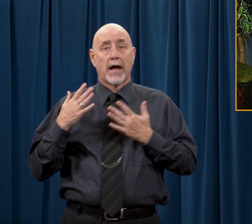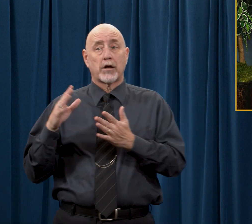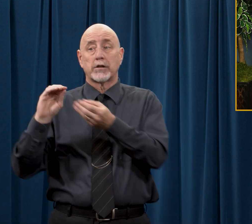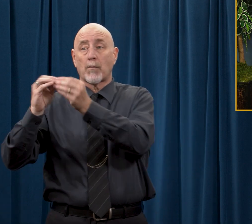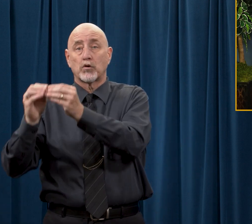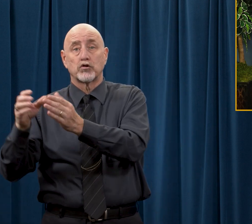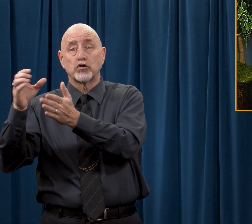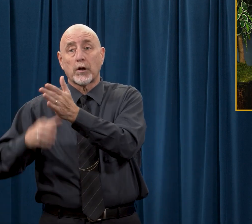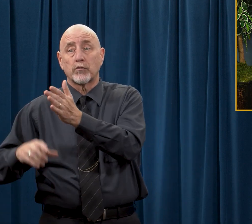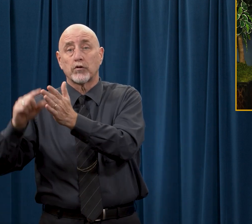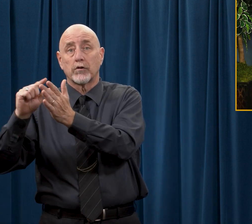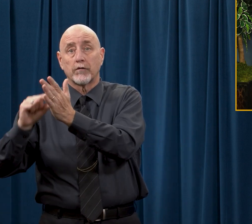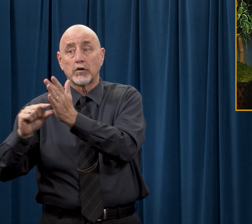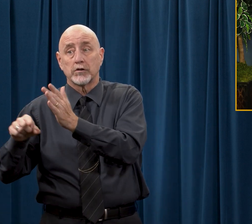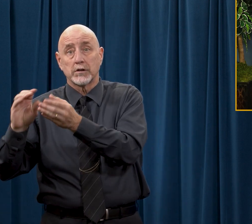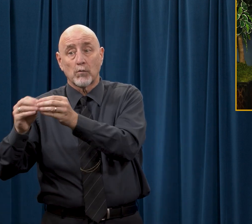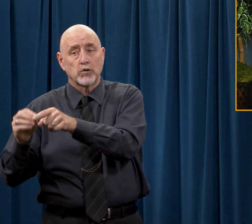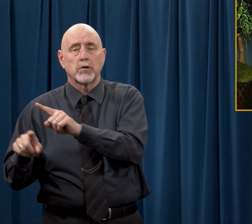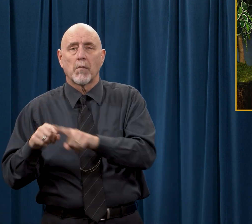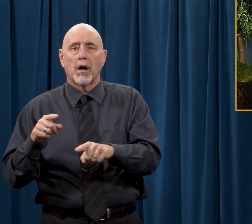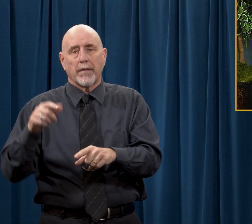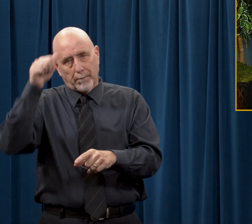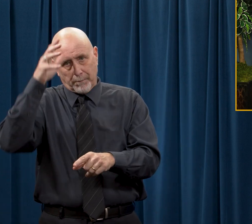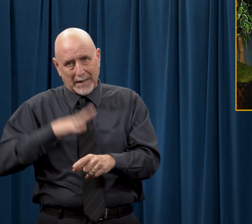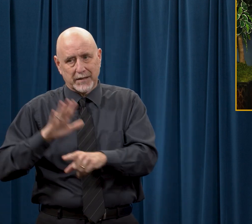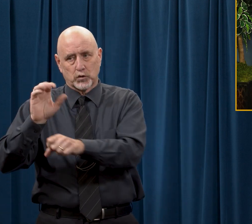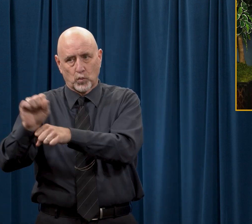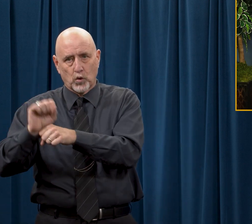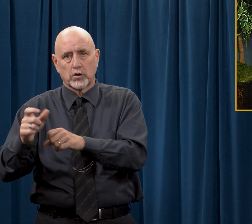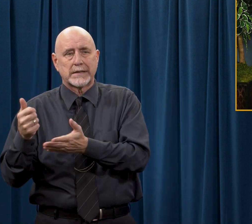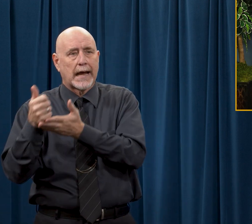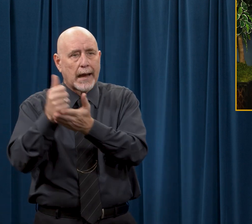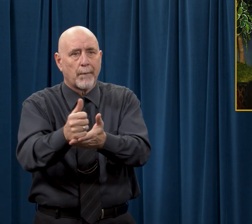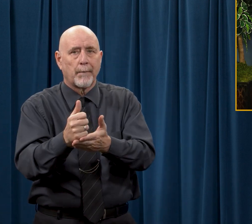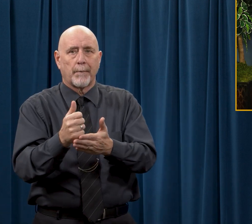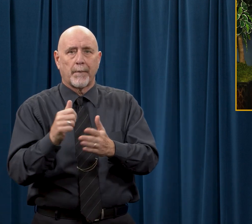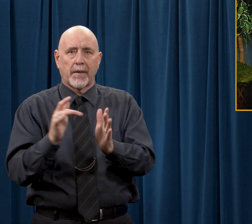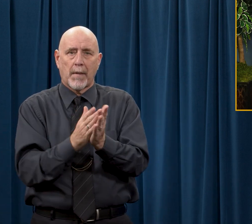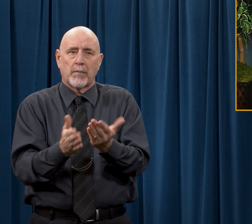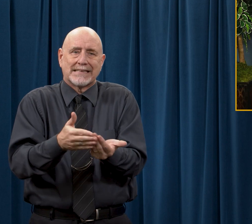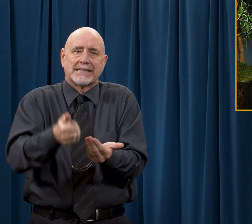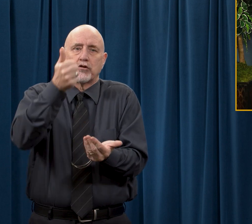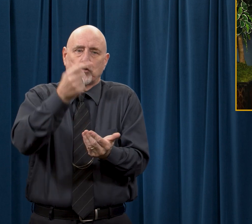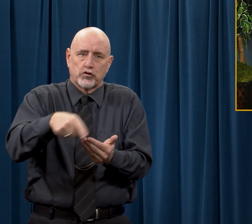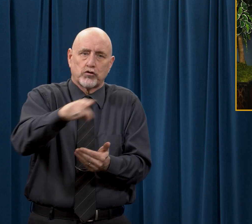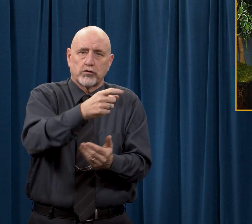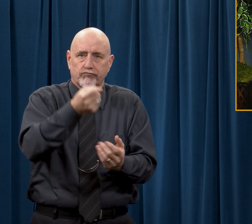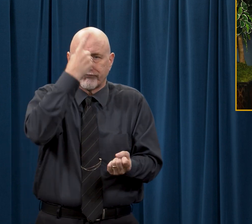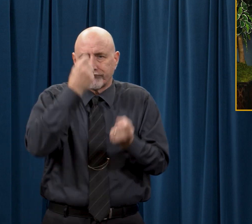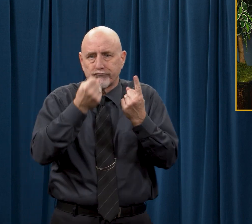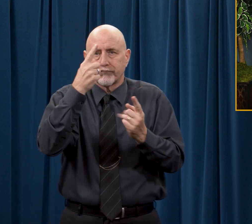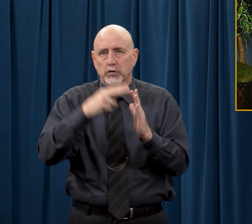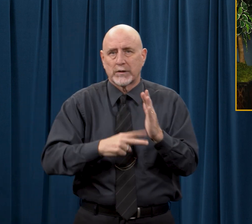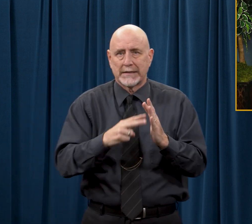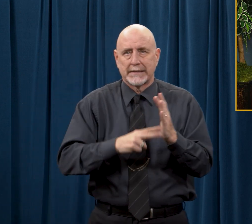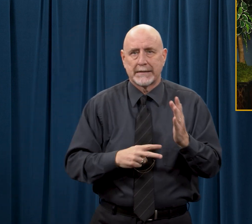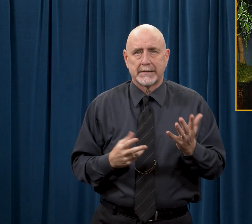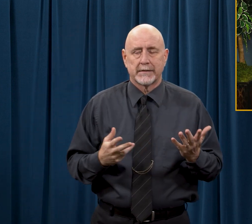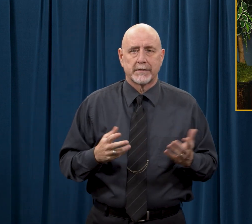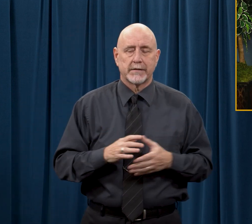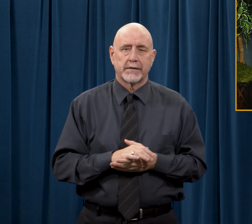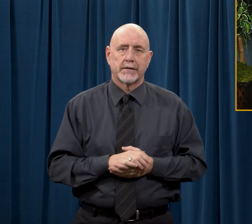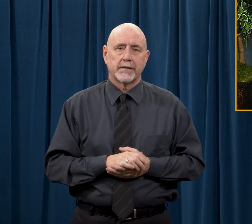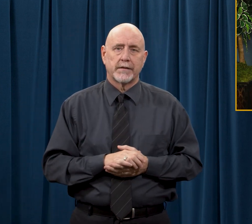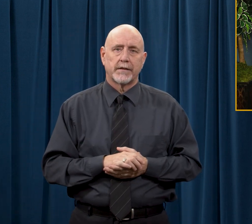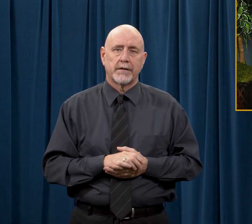not inspired of God, but they are actually the work of men trying to help the Bible be something that is easier